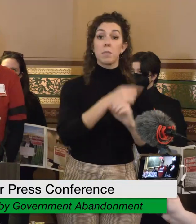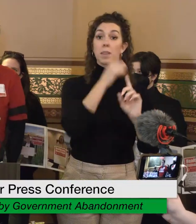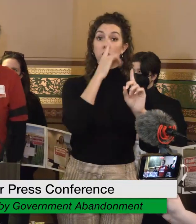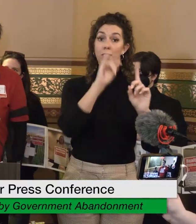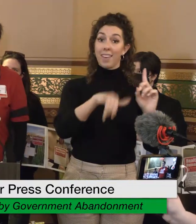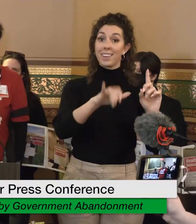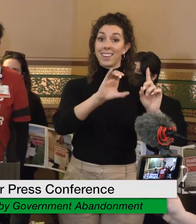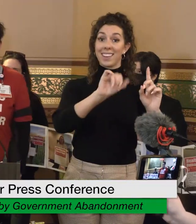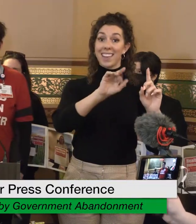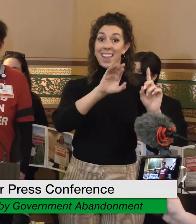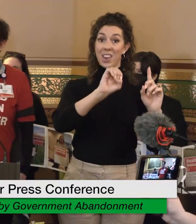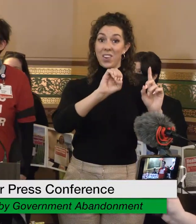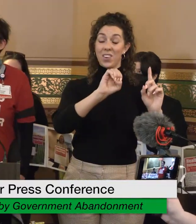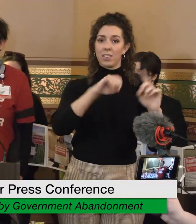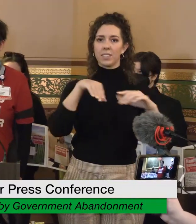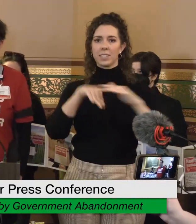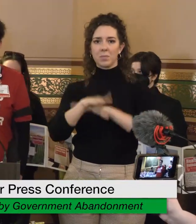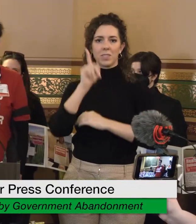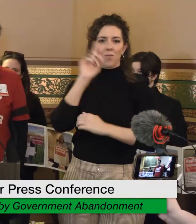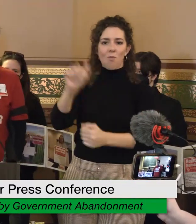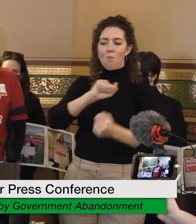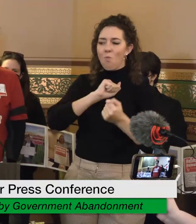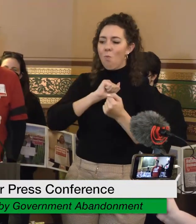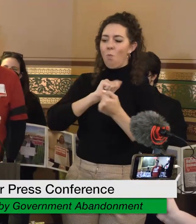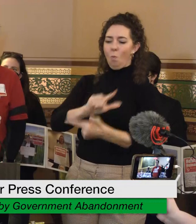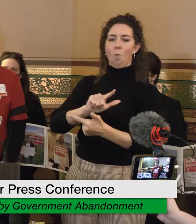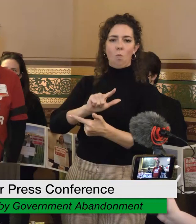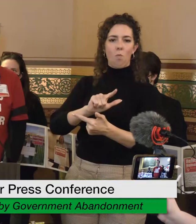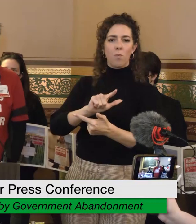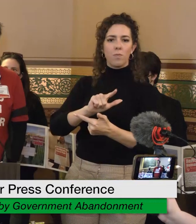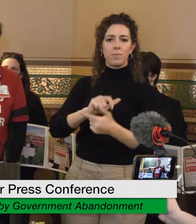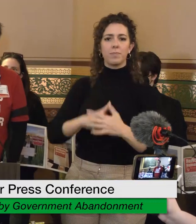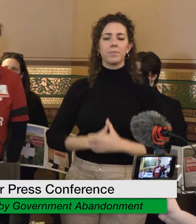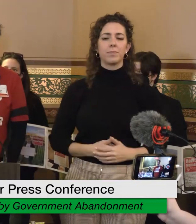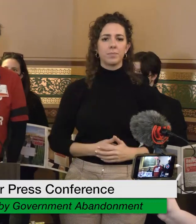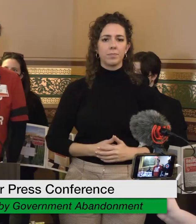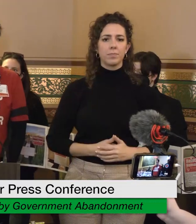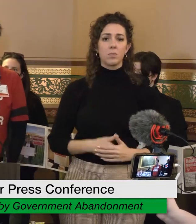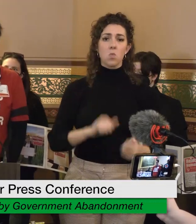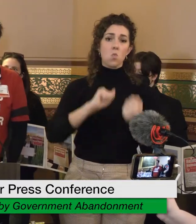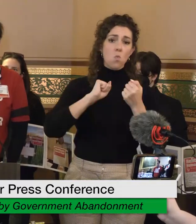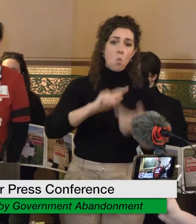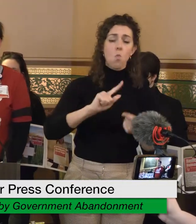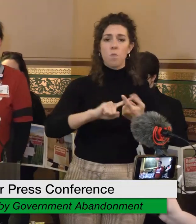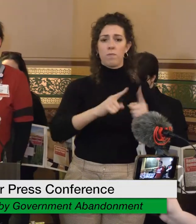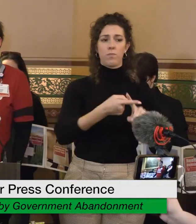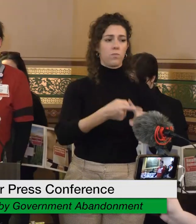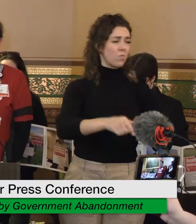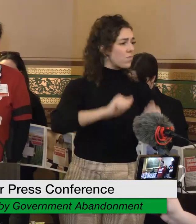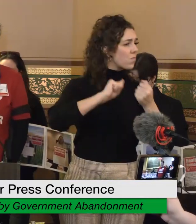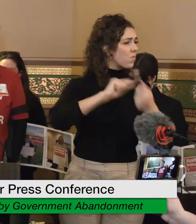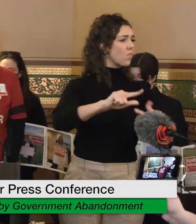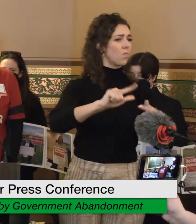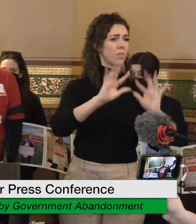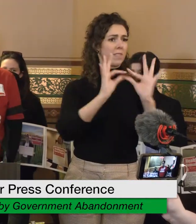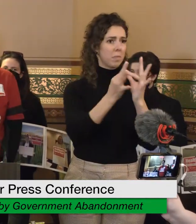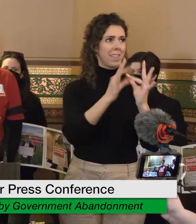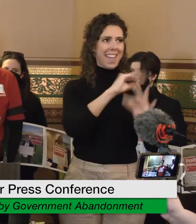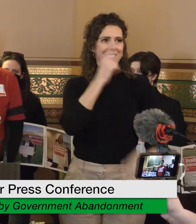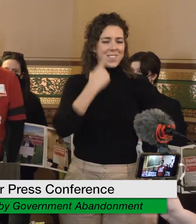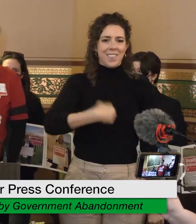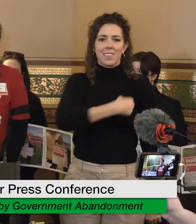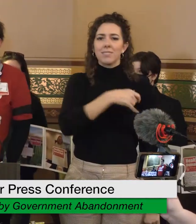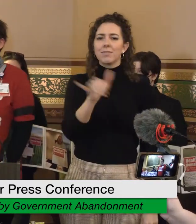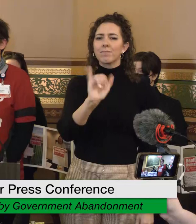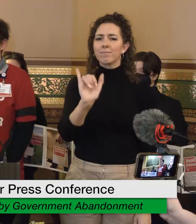care is accessible to all of our neighbors, to all of our friends and family, and to ourselves.